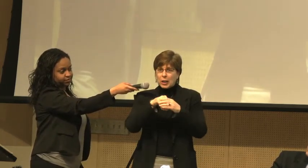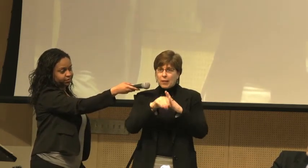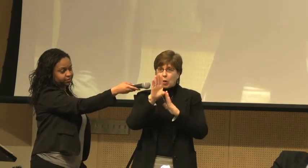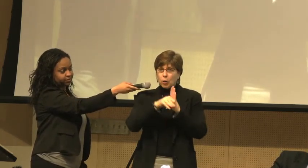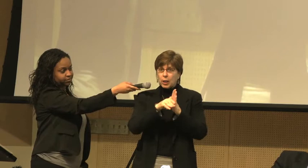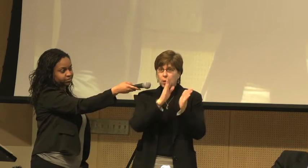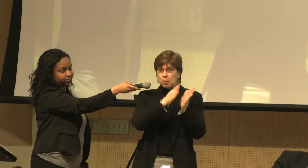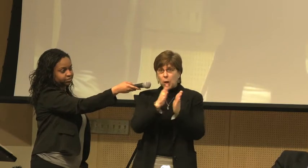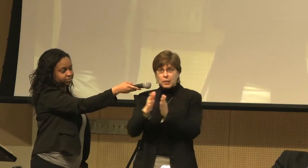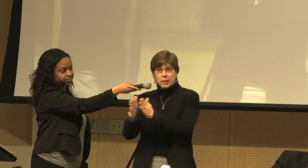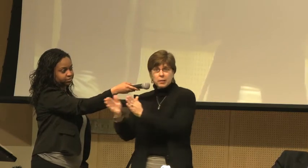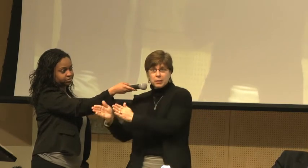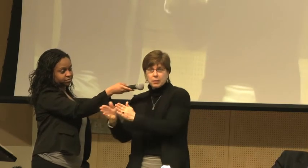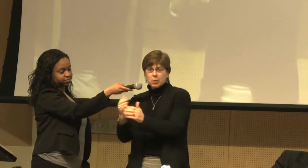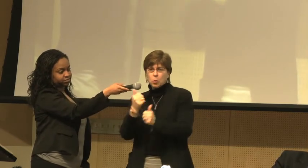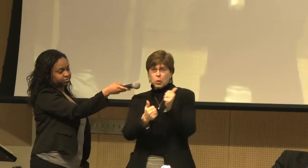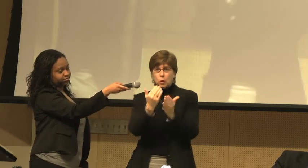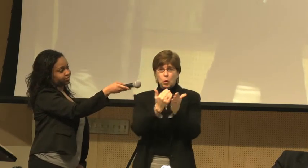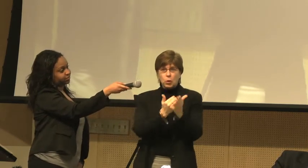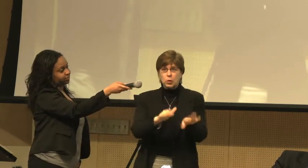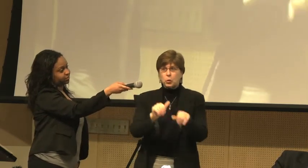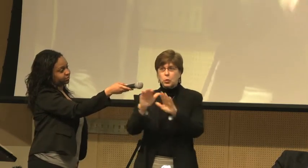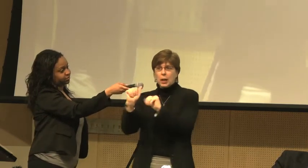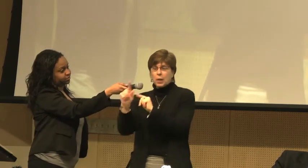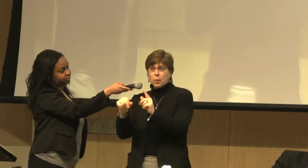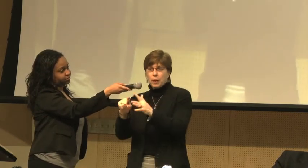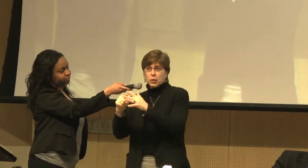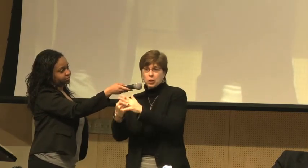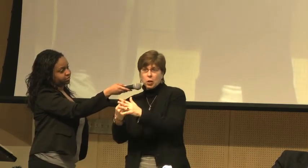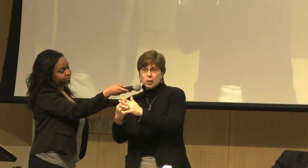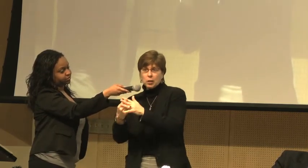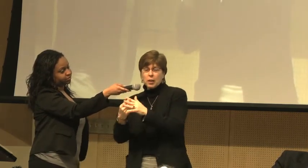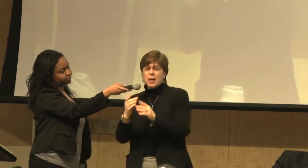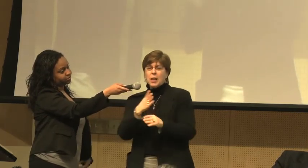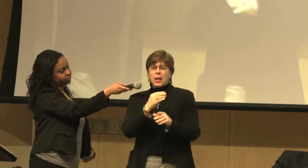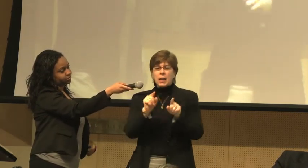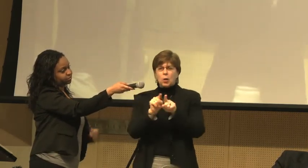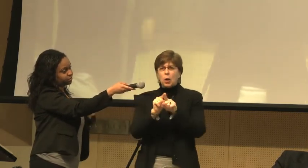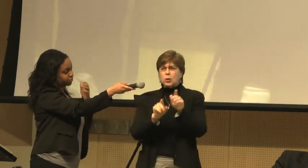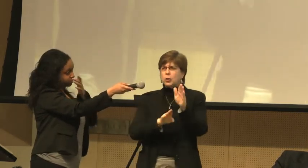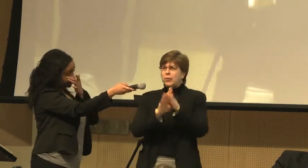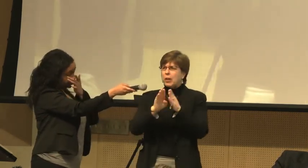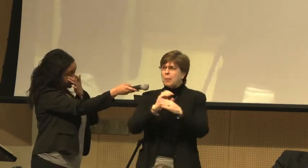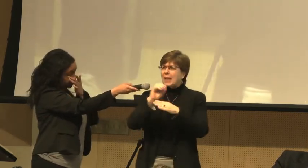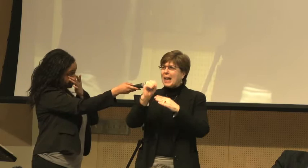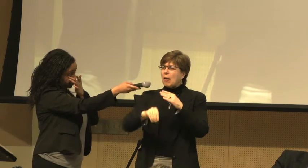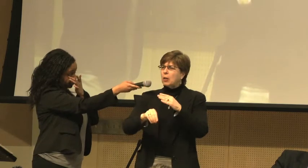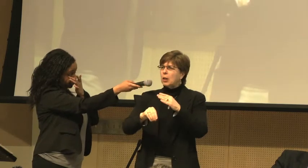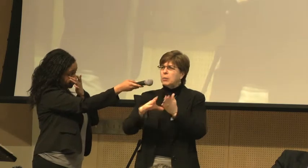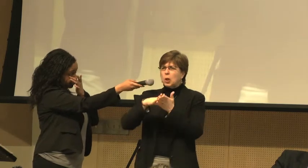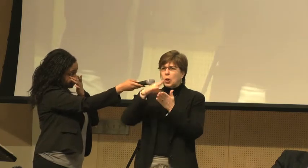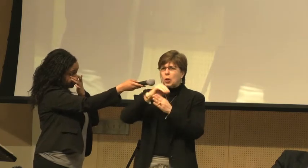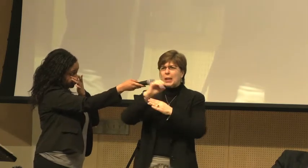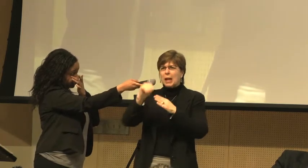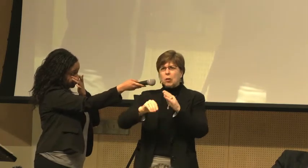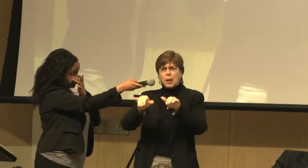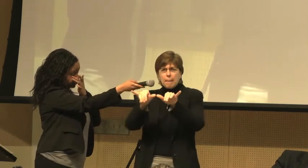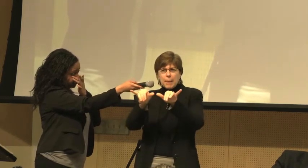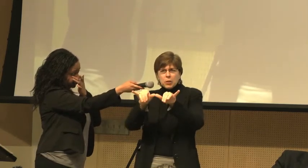in the curriculum process, which courses should they be themselves, and also developing outcomes, learning outcome